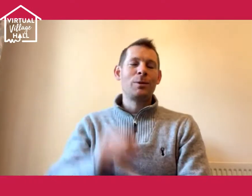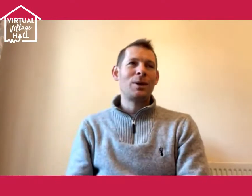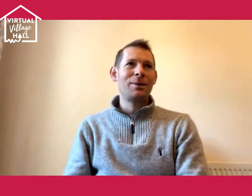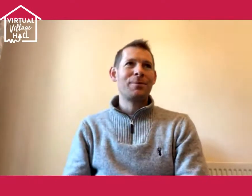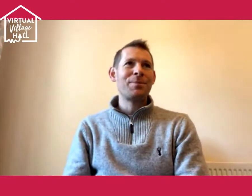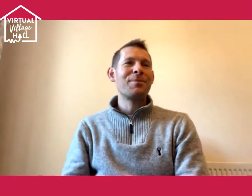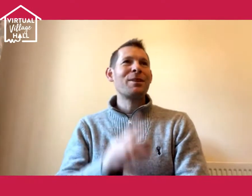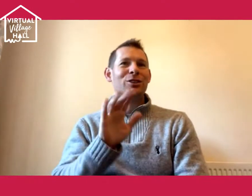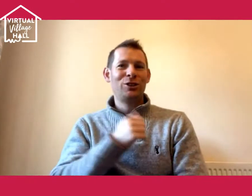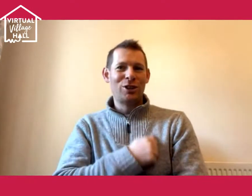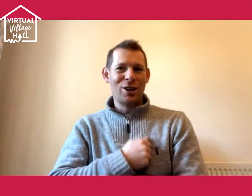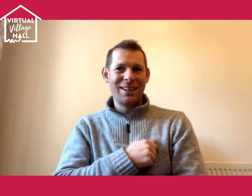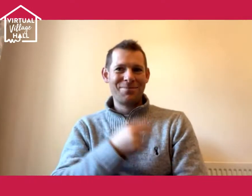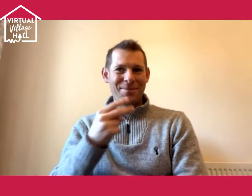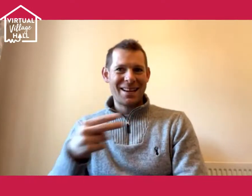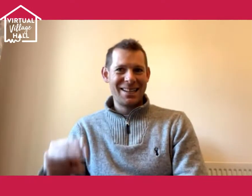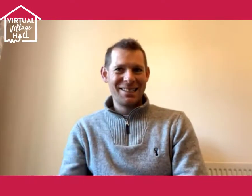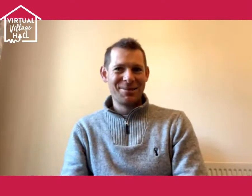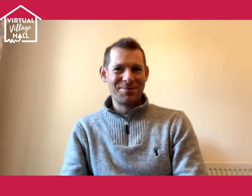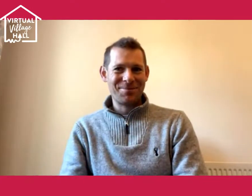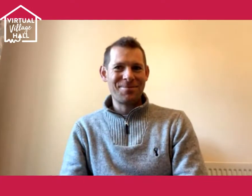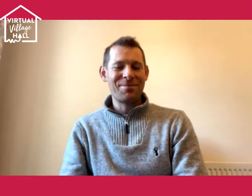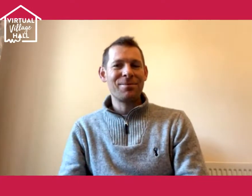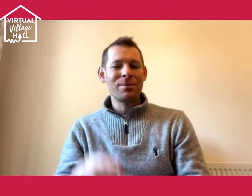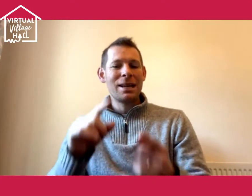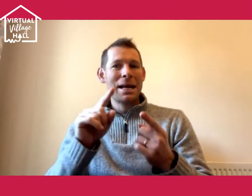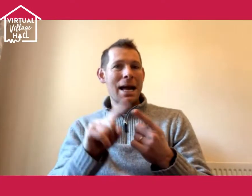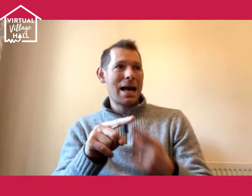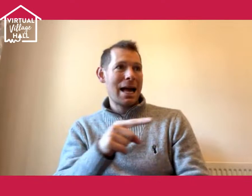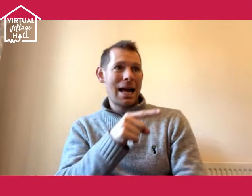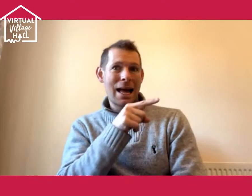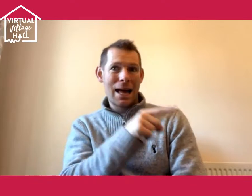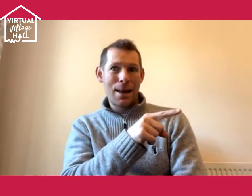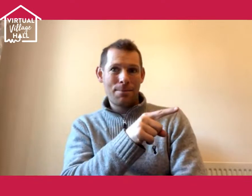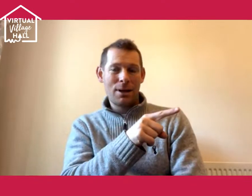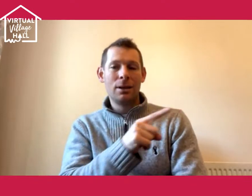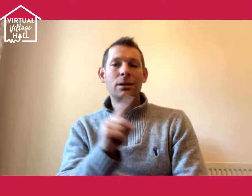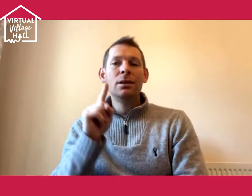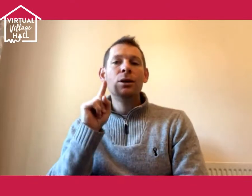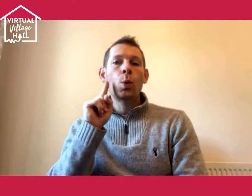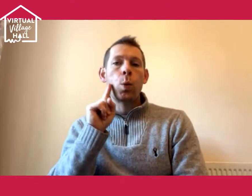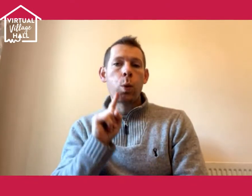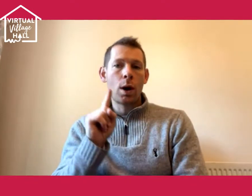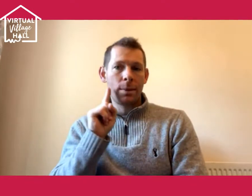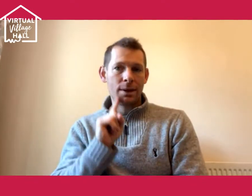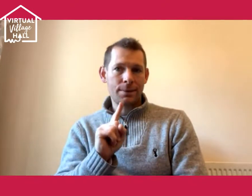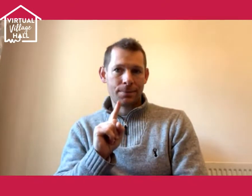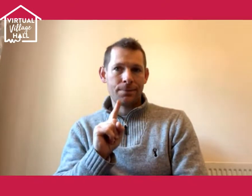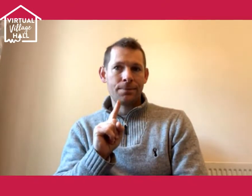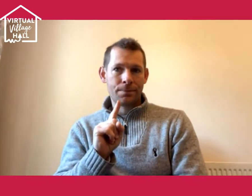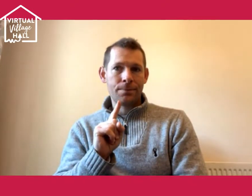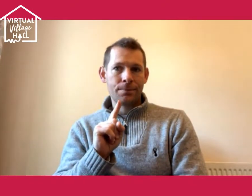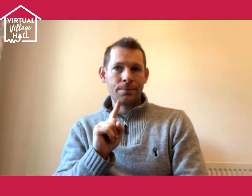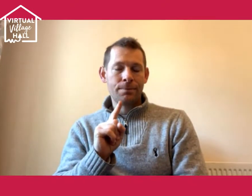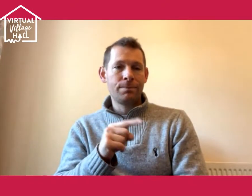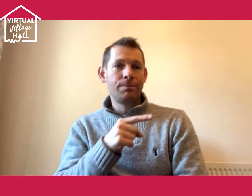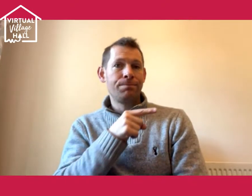is, let me think, how did I describe her the first time? So Emma, first of all, is a